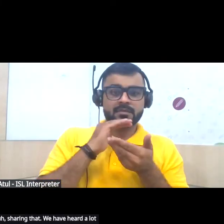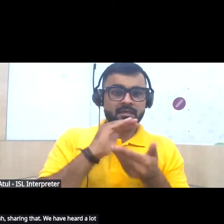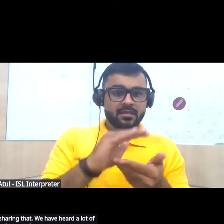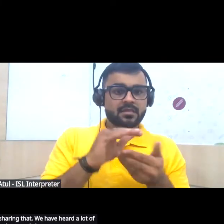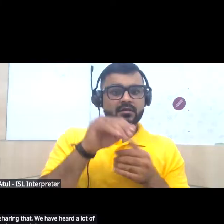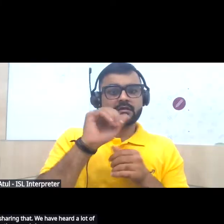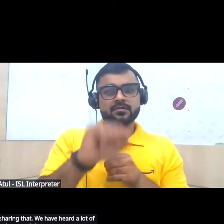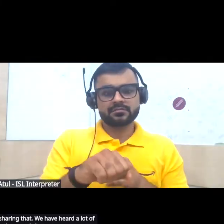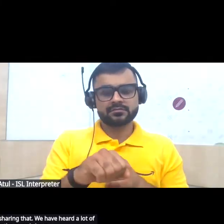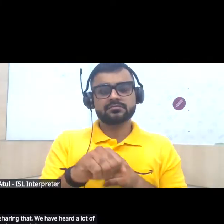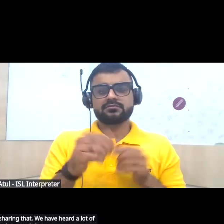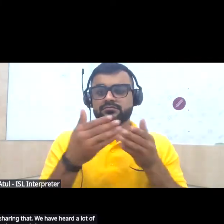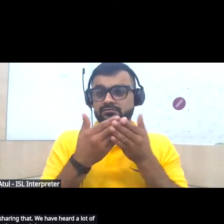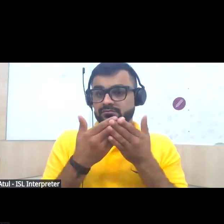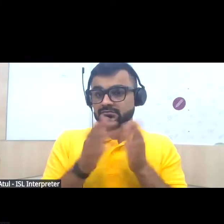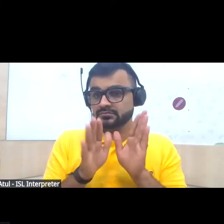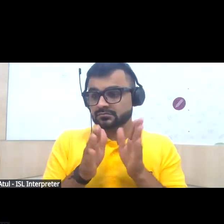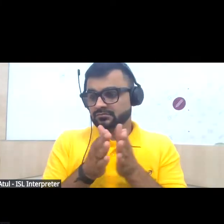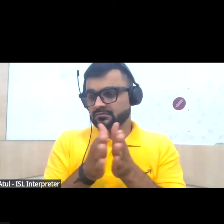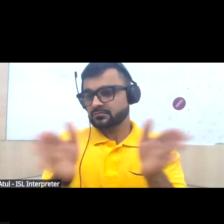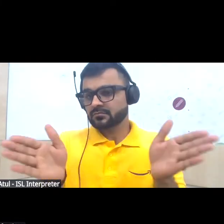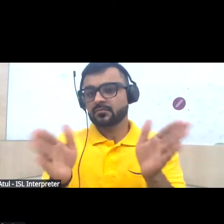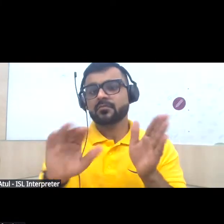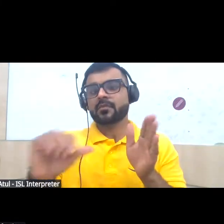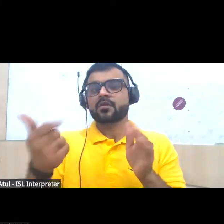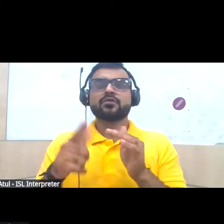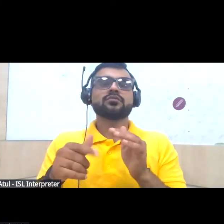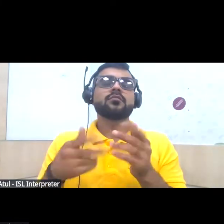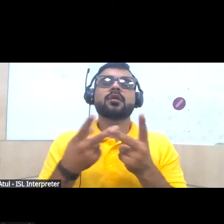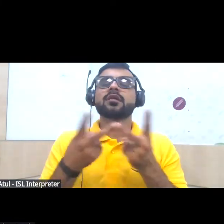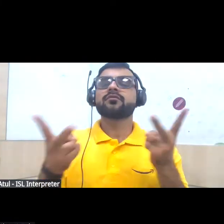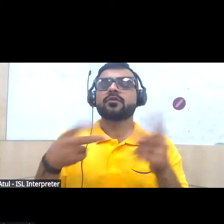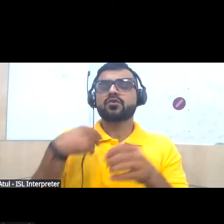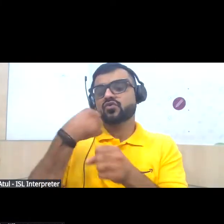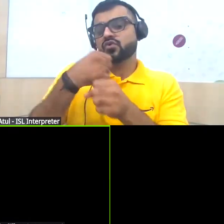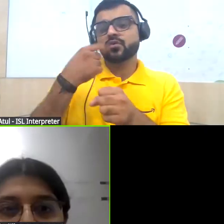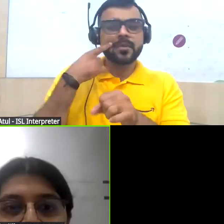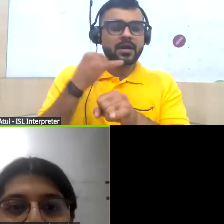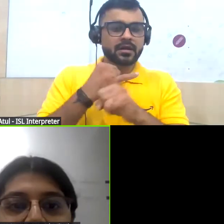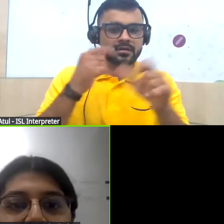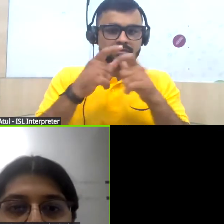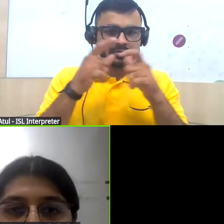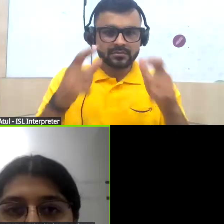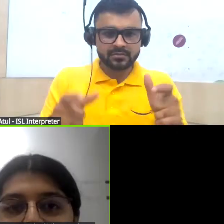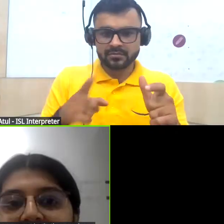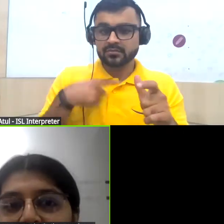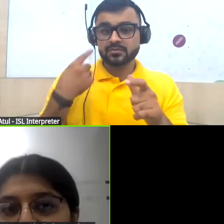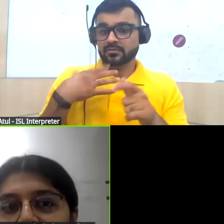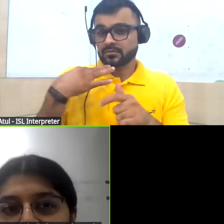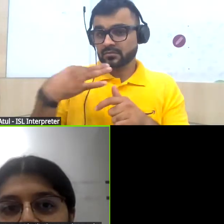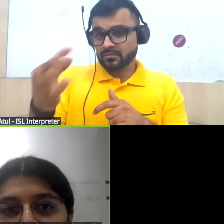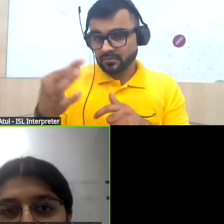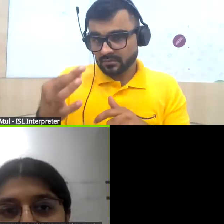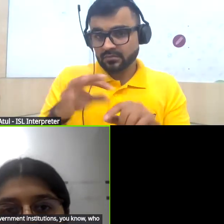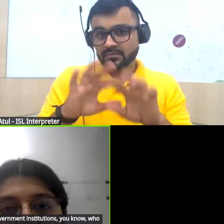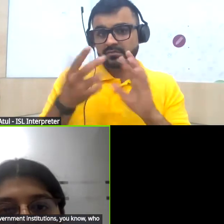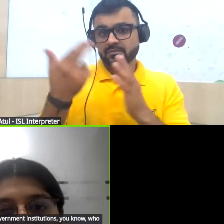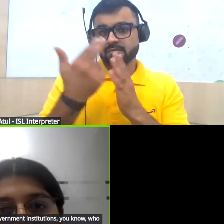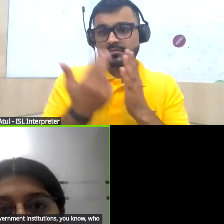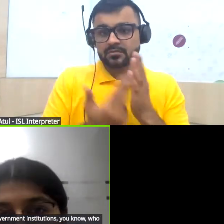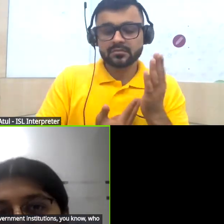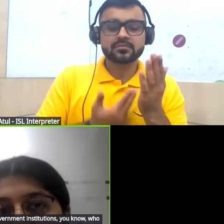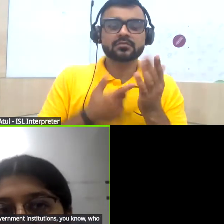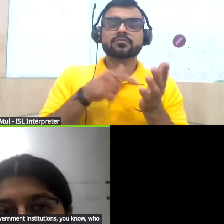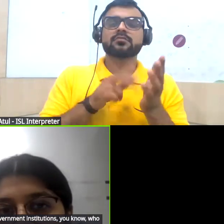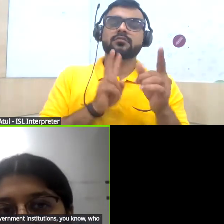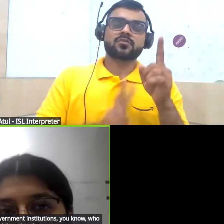have opened doors for them to different government institutions, who recognize the Universal Design Award